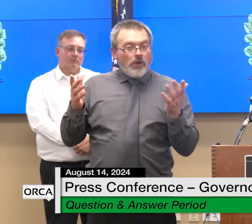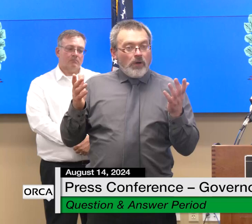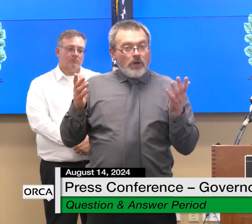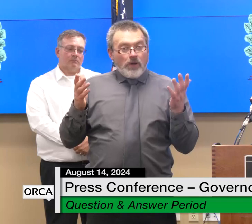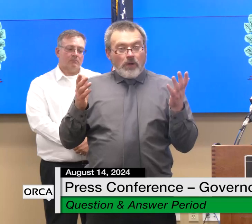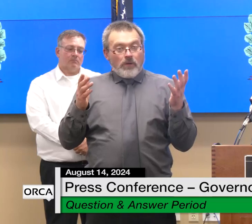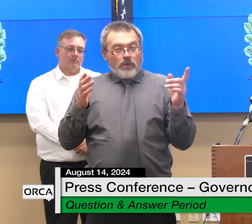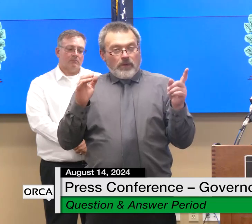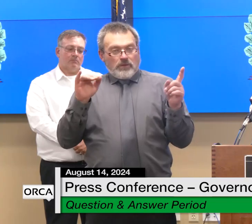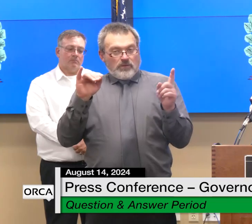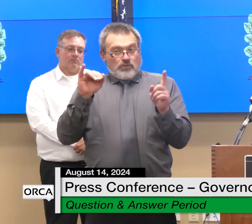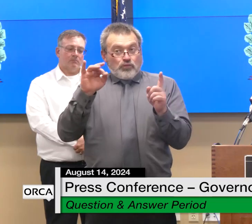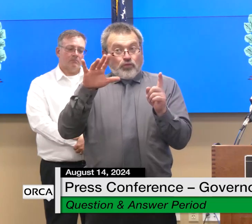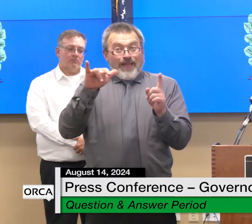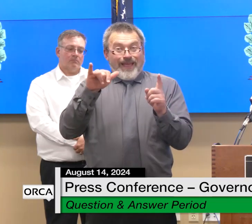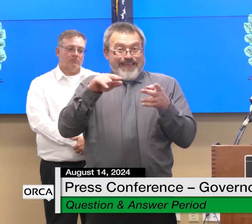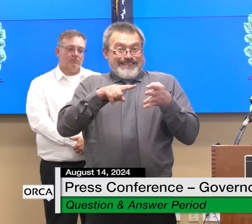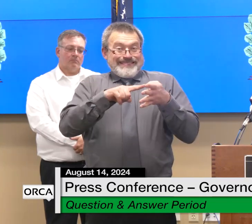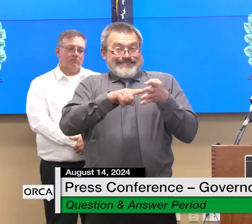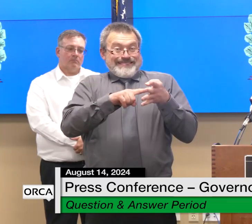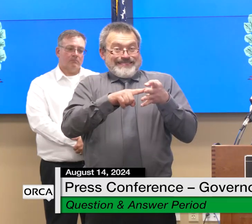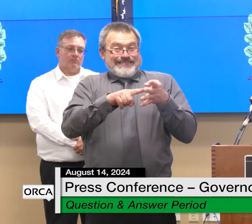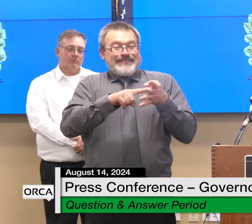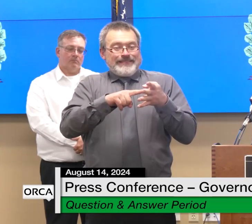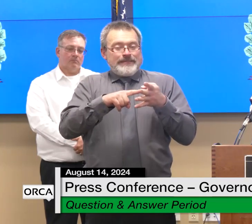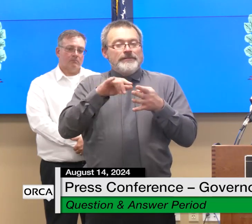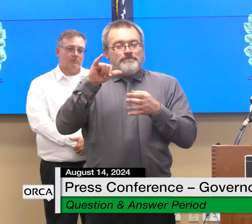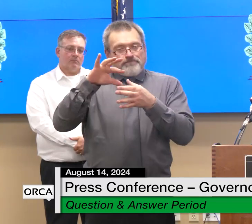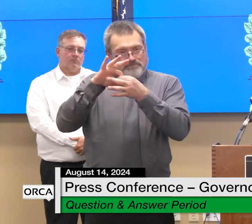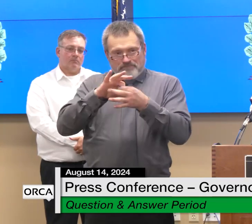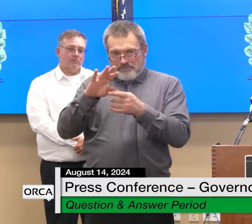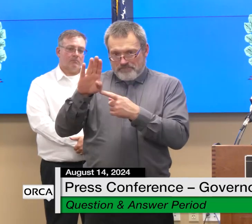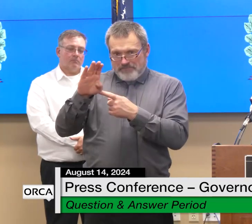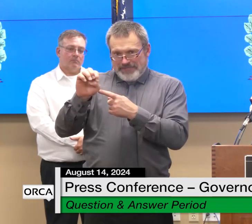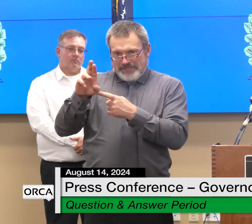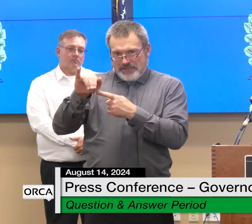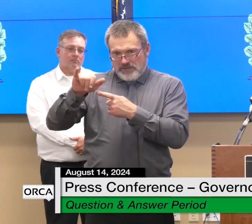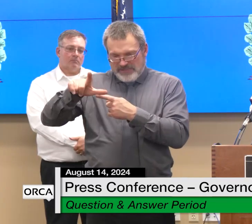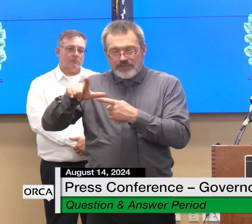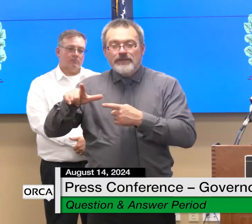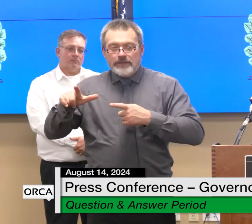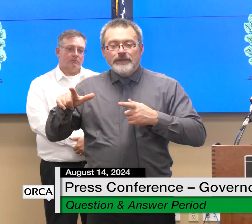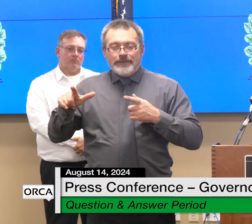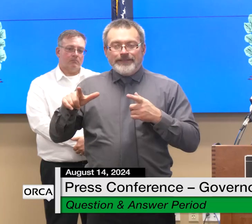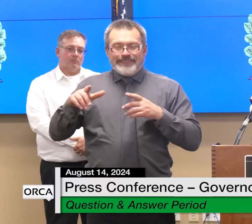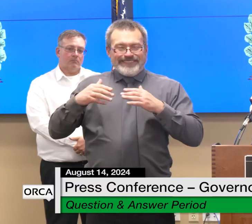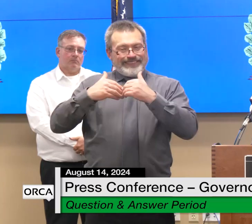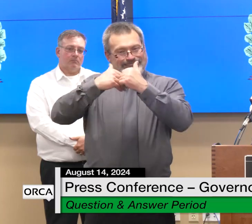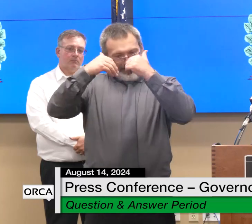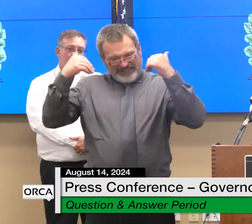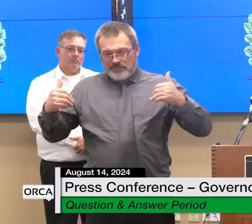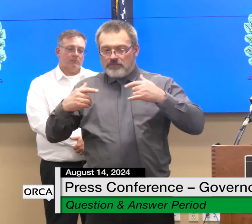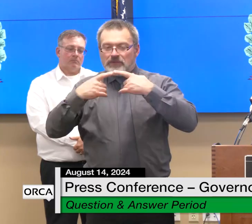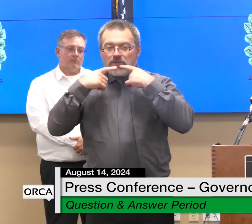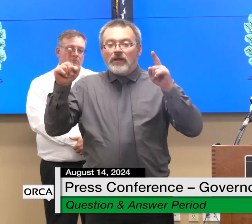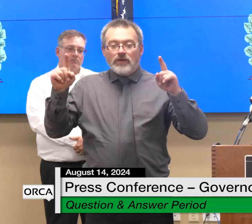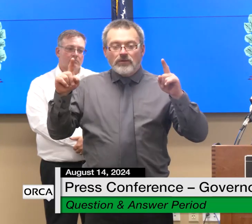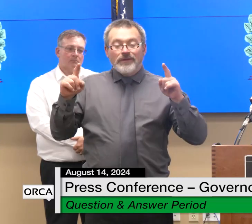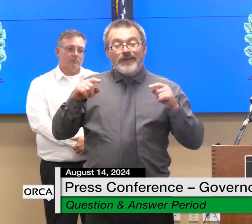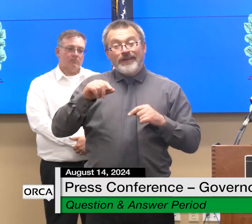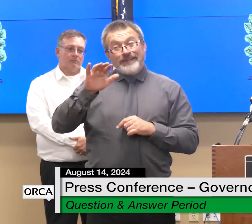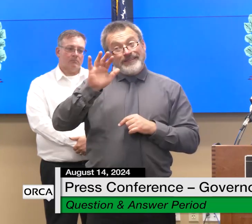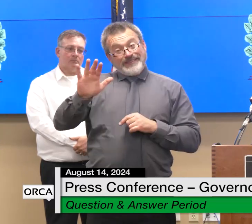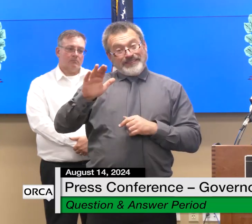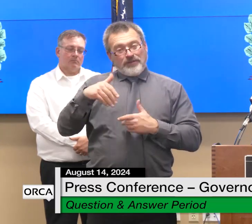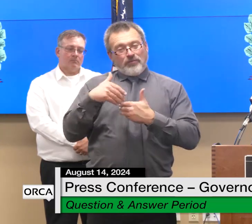11, known as Beryl. Those requests go in after a process of